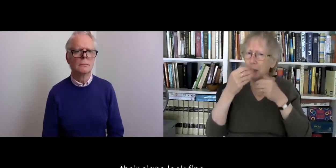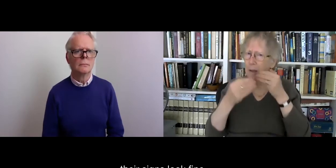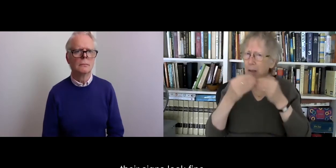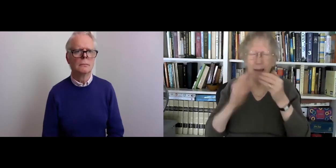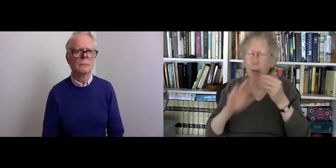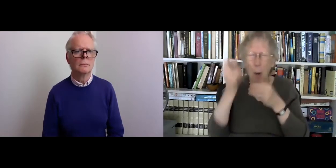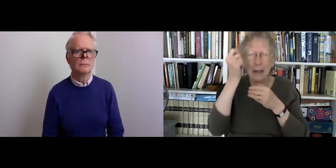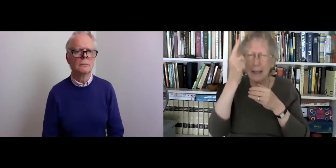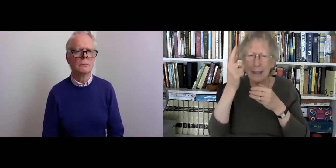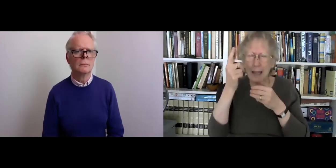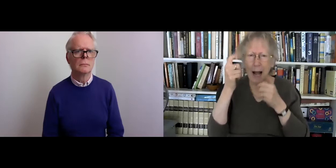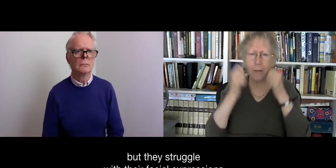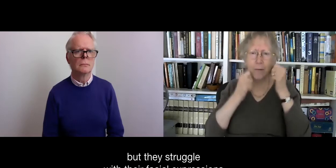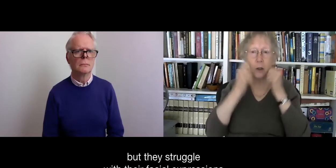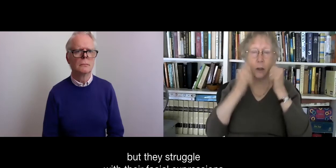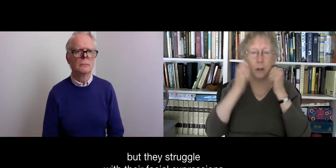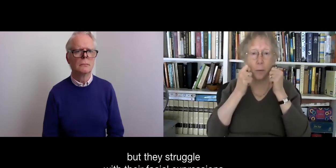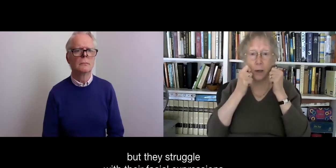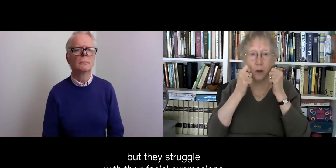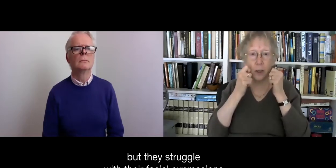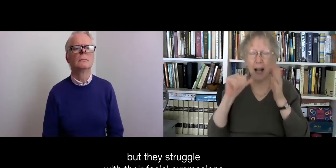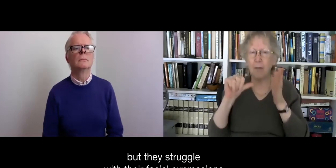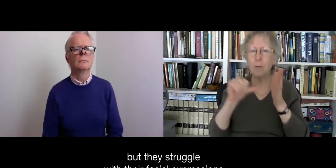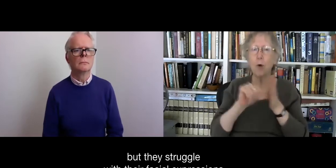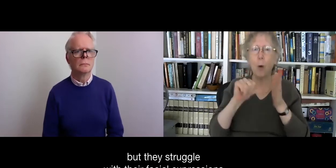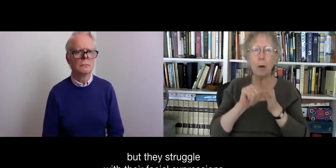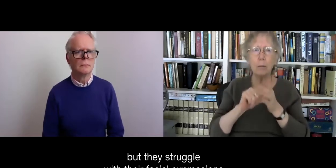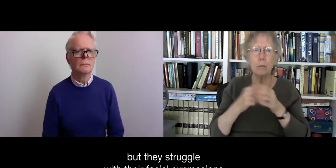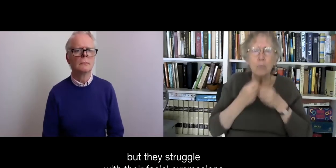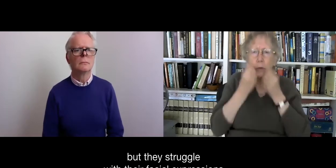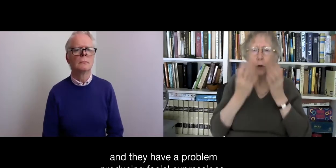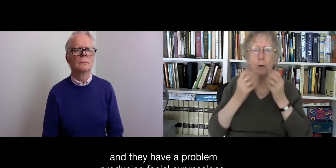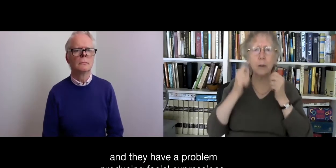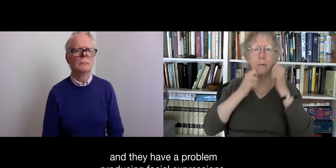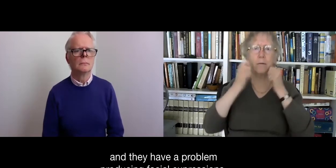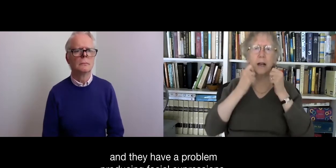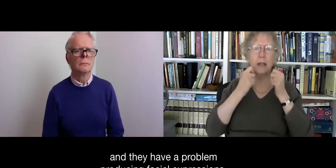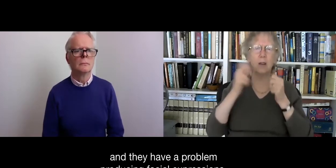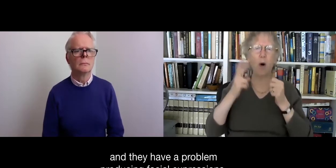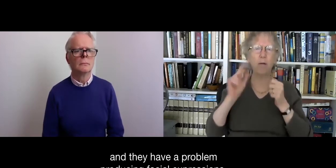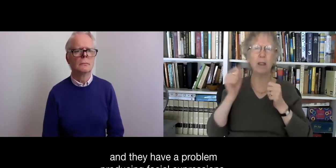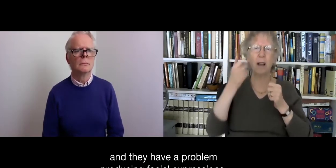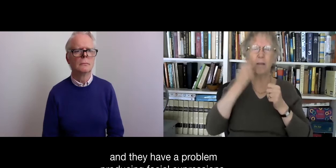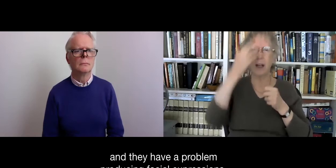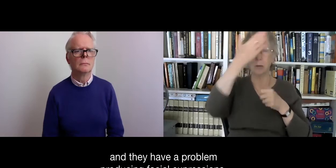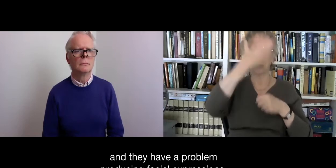fine, but they struggle with their facial expressions, and they have a problem producing facial